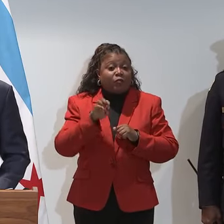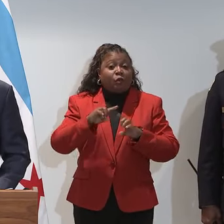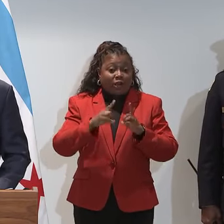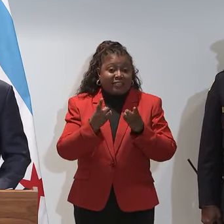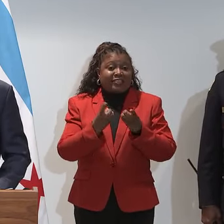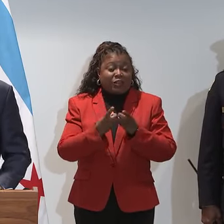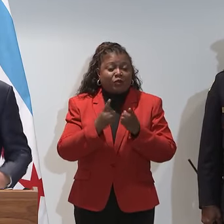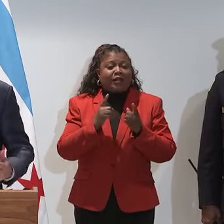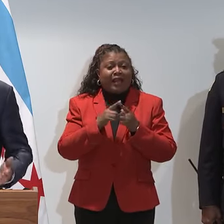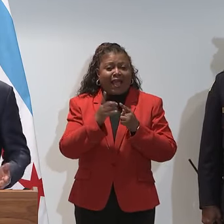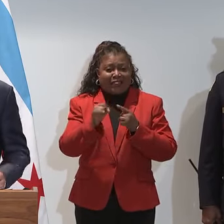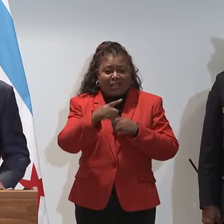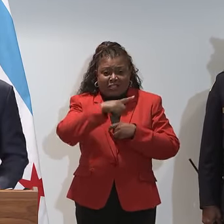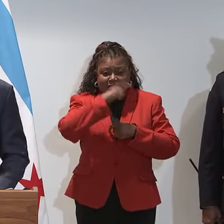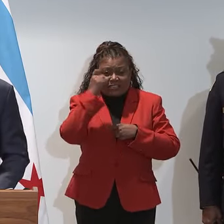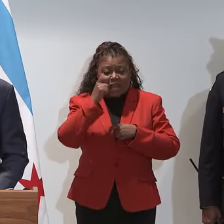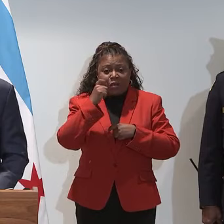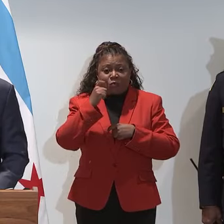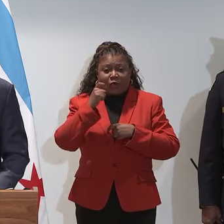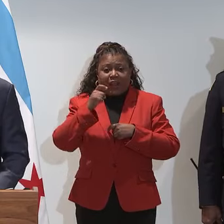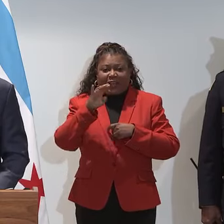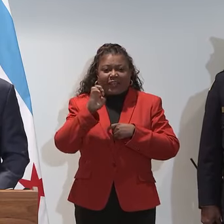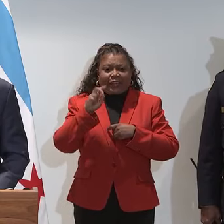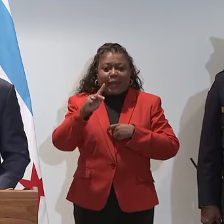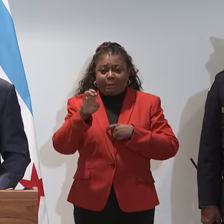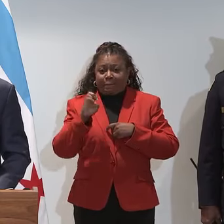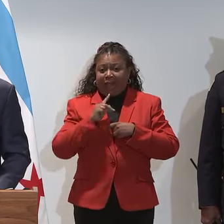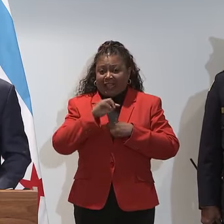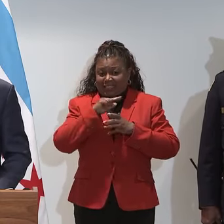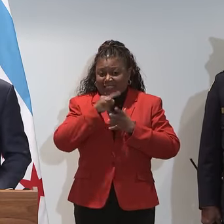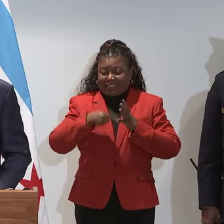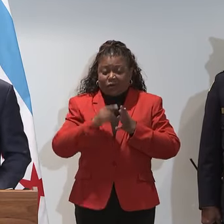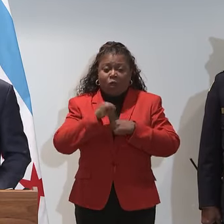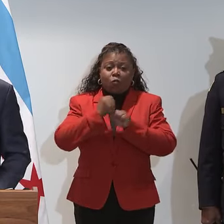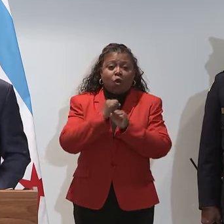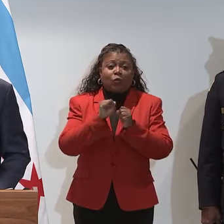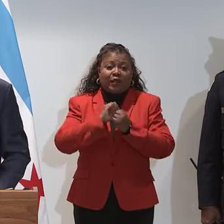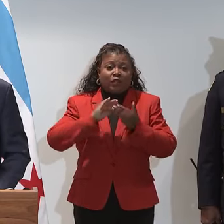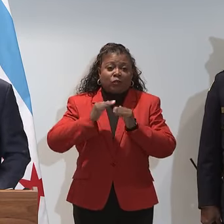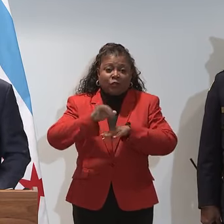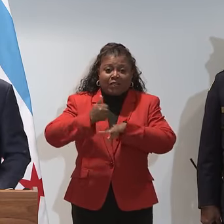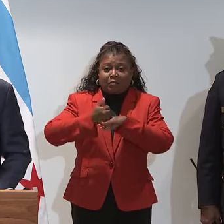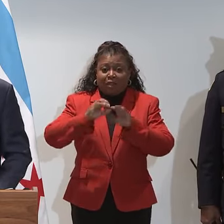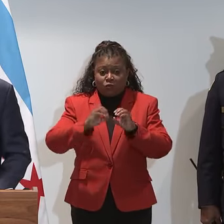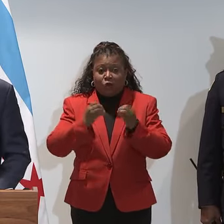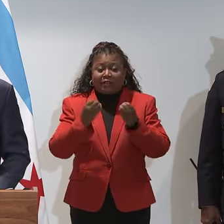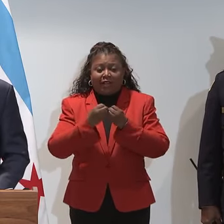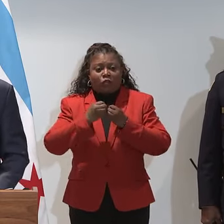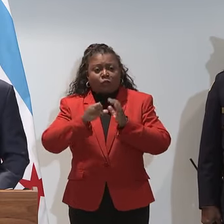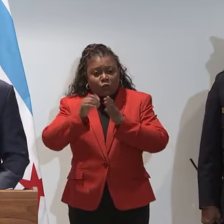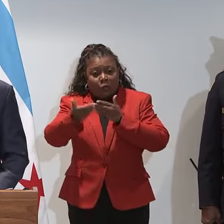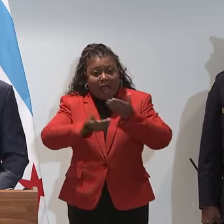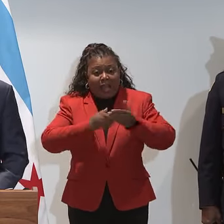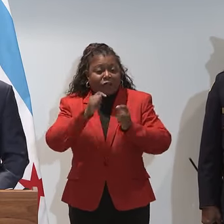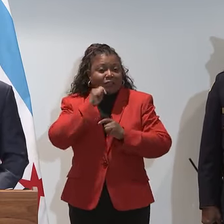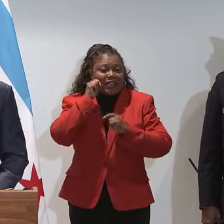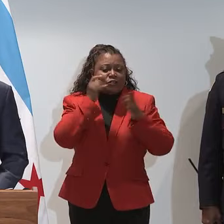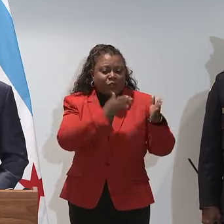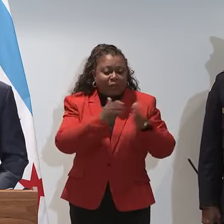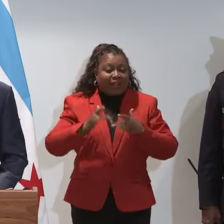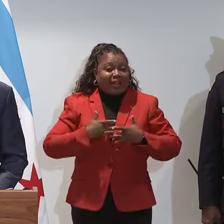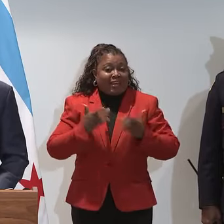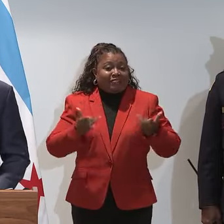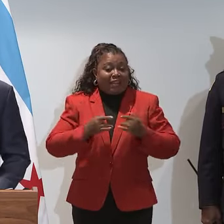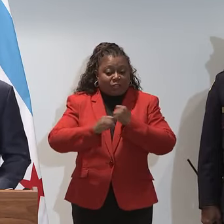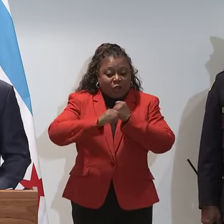District and their summer kickback series as they work with community-based organizations to hire teams to plan events